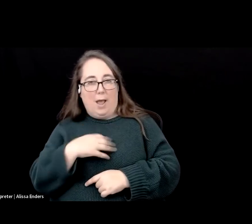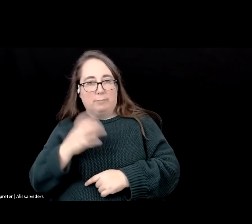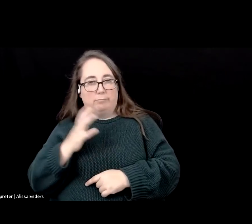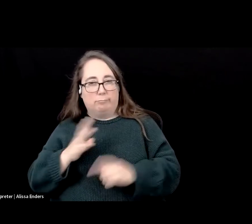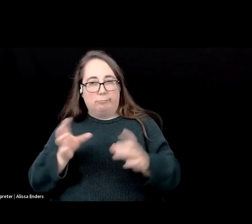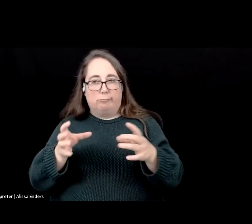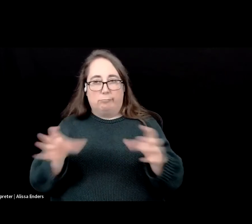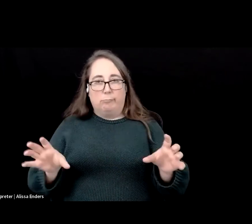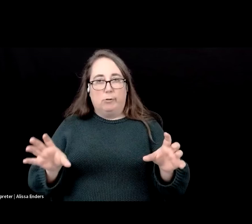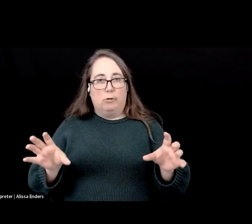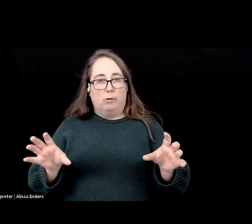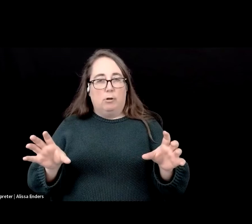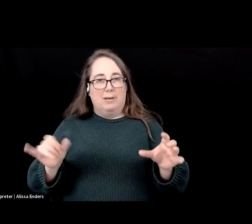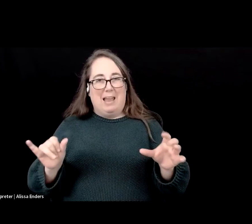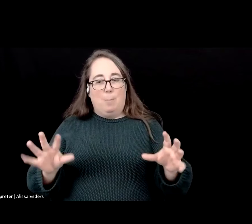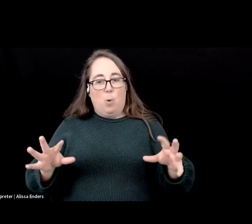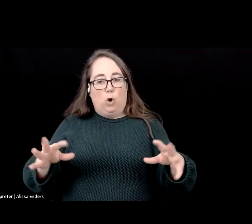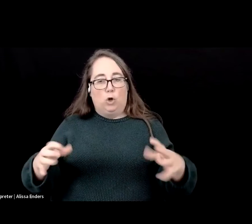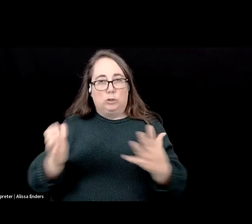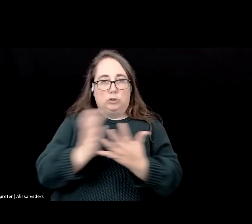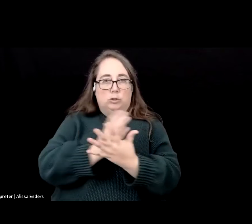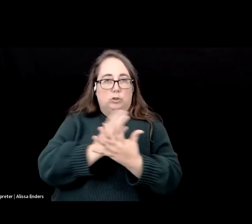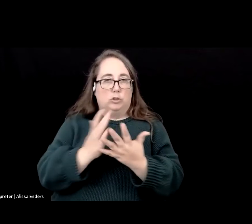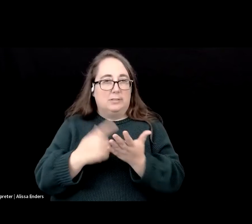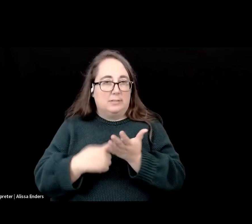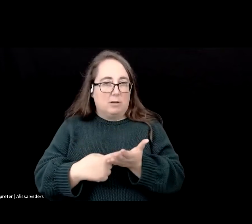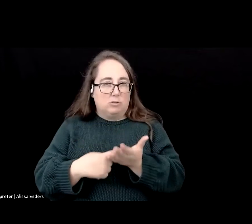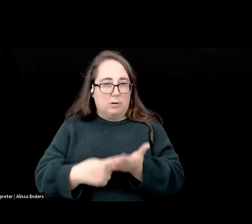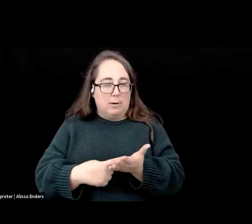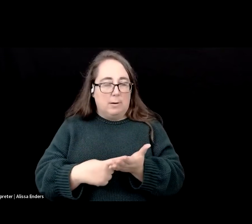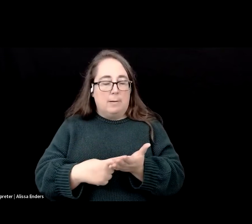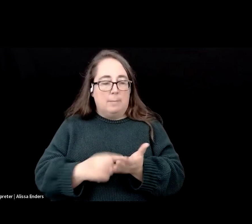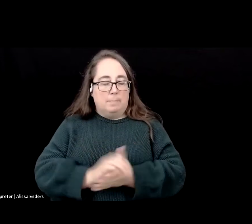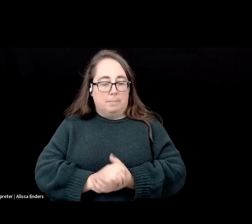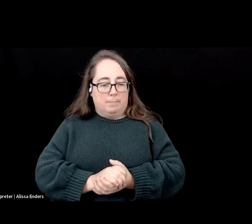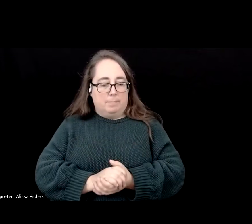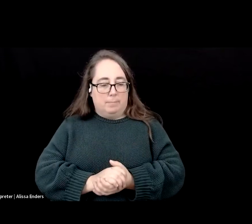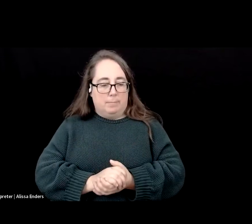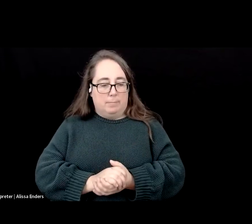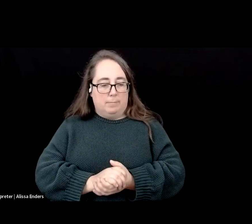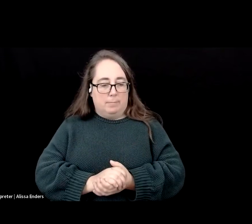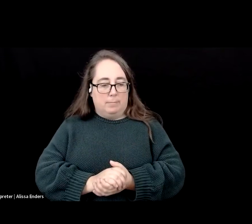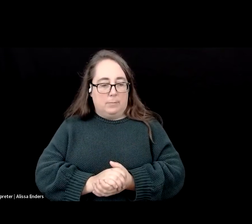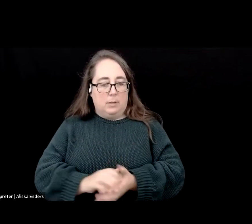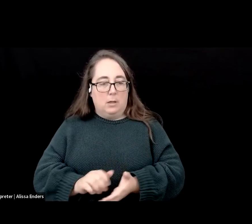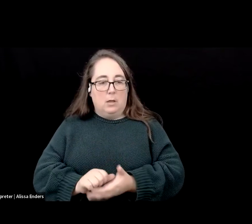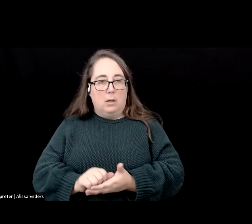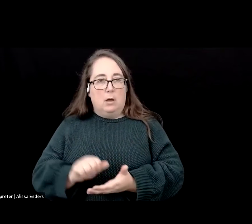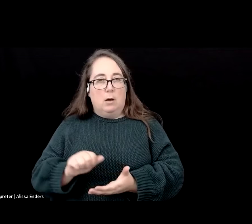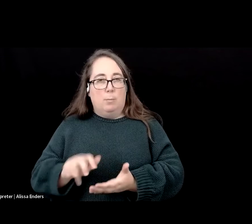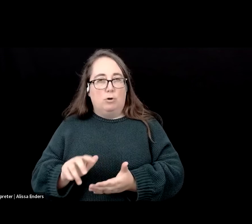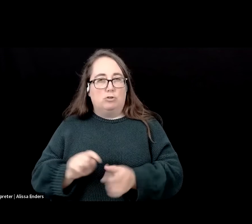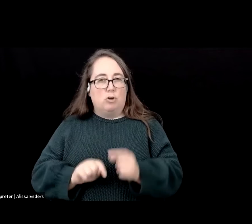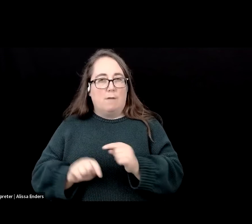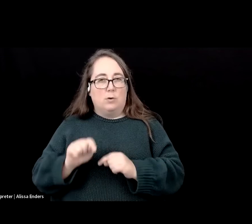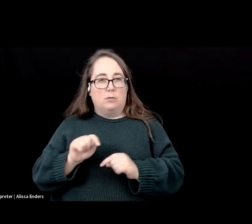more like thorough discussion. And I know that with abortion, that often goes back to the implied